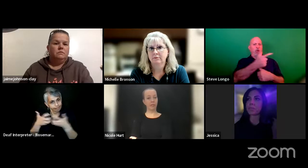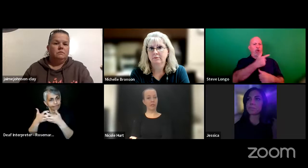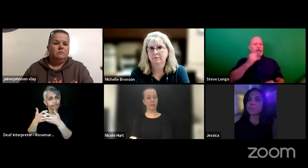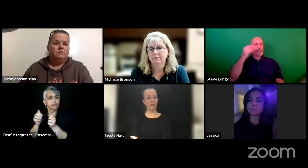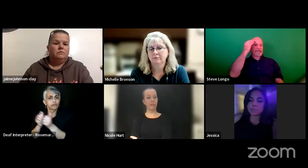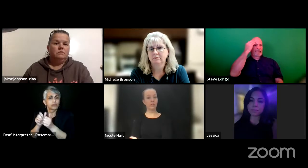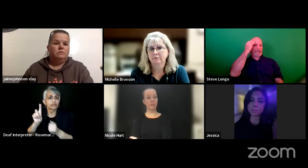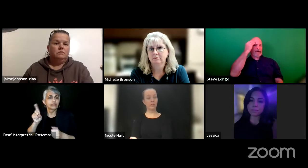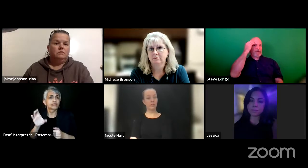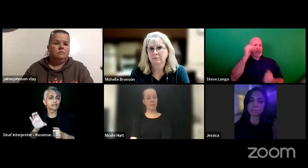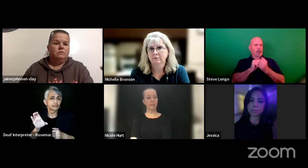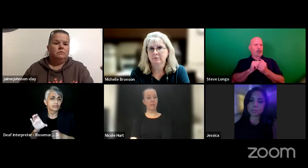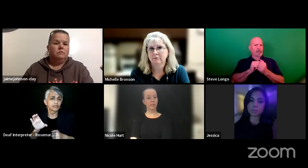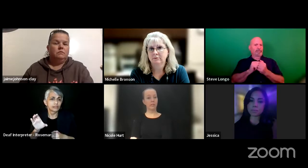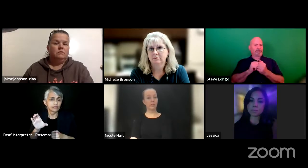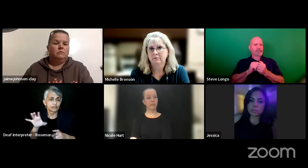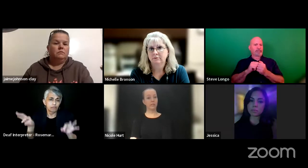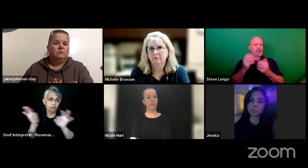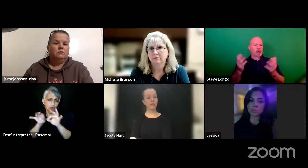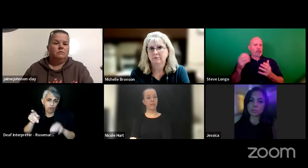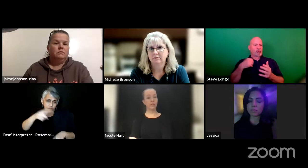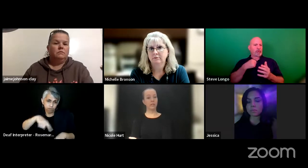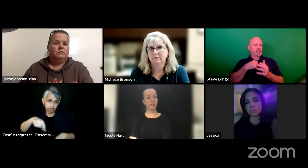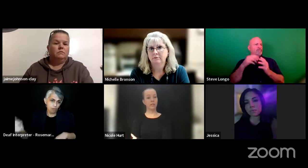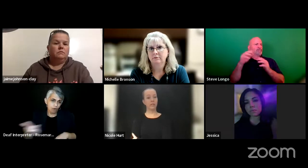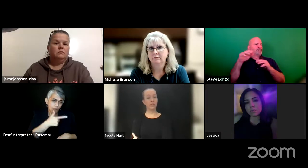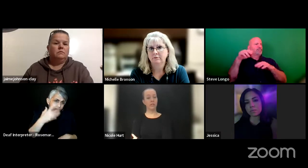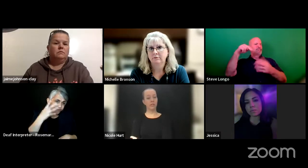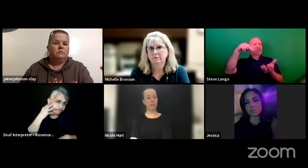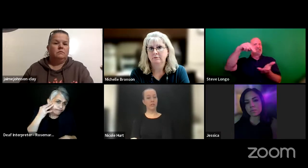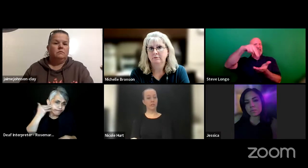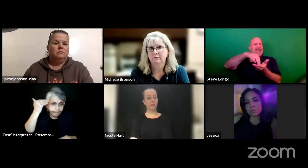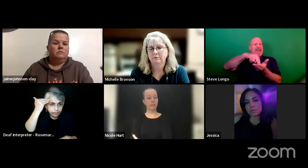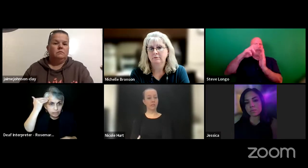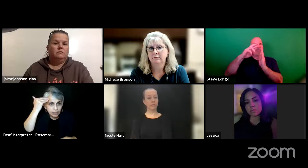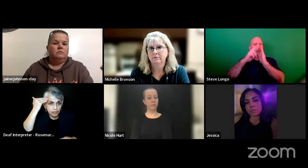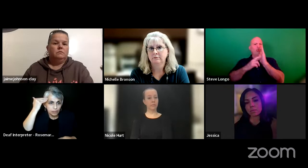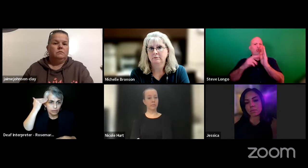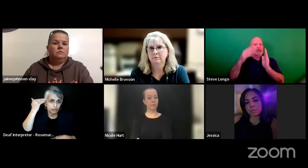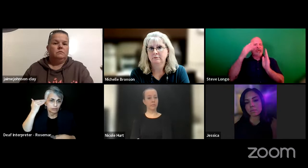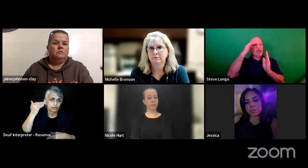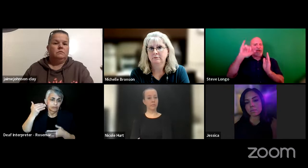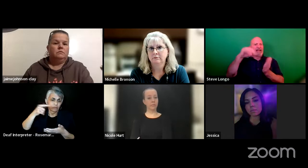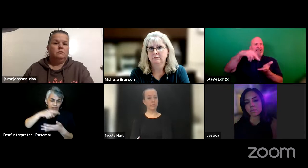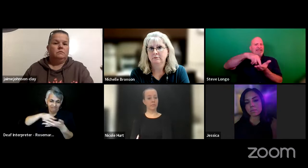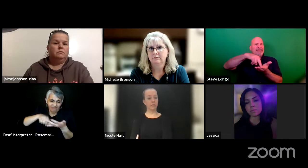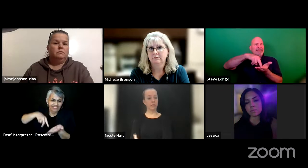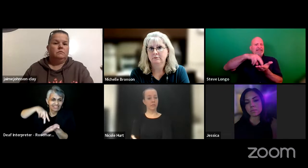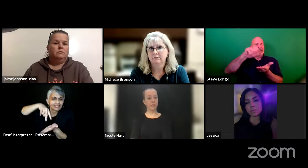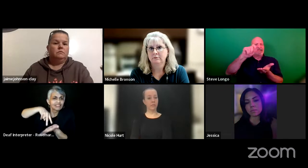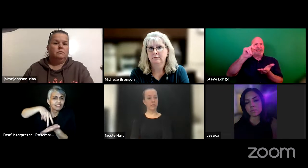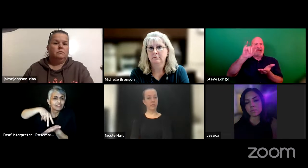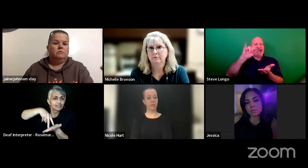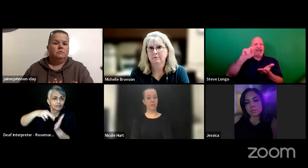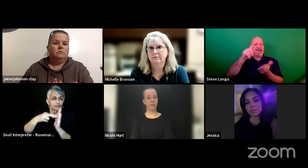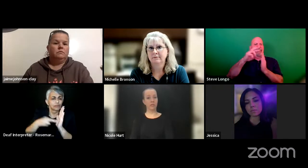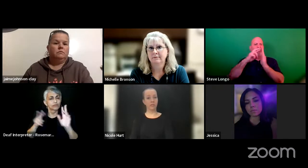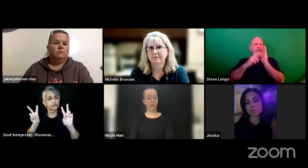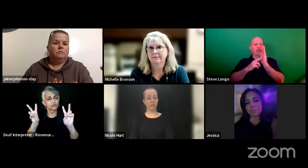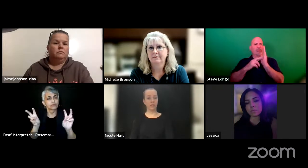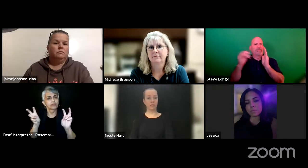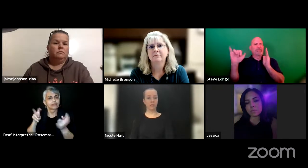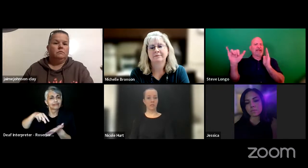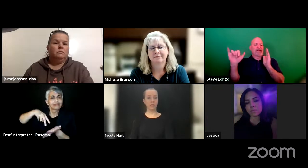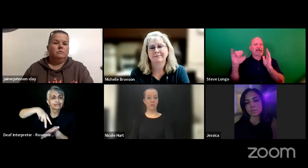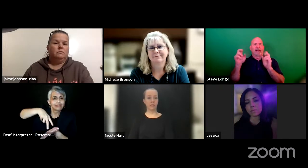it's important to have that and that we're all mindful of how we should be serving and what the standing